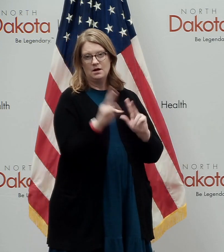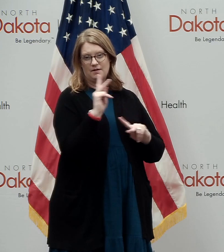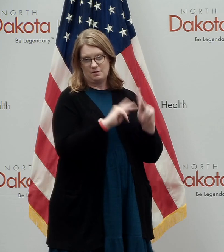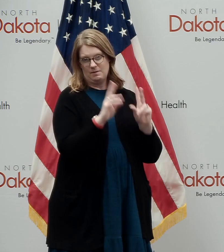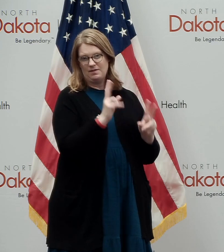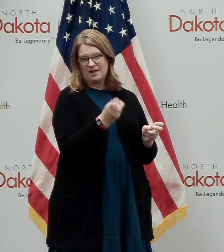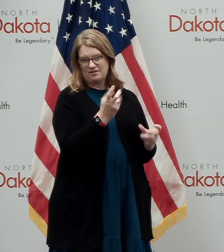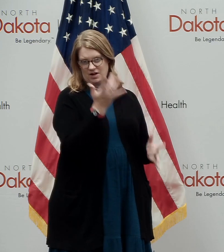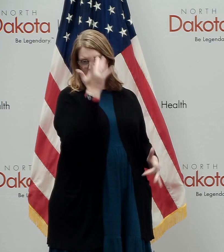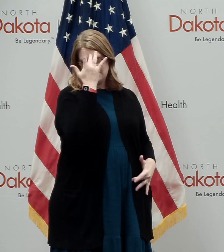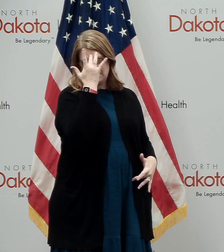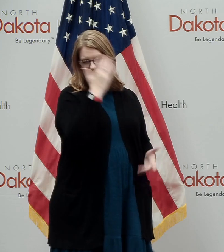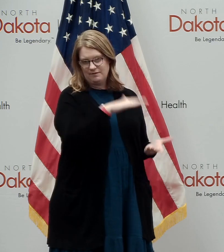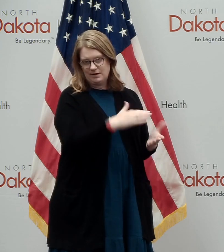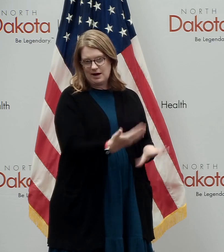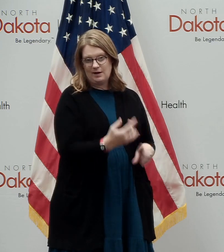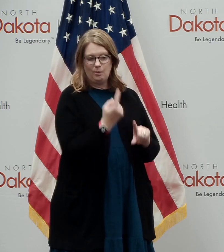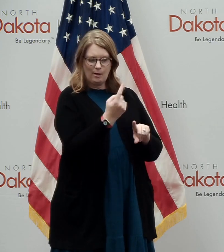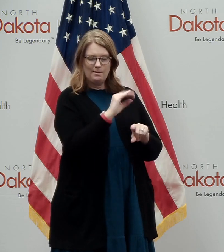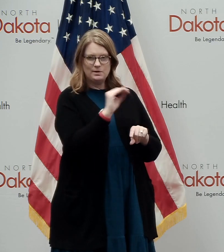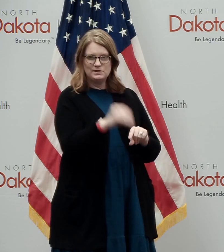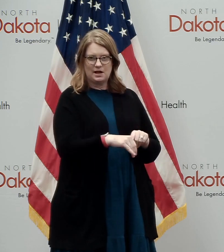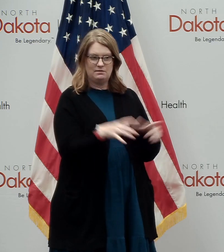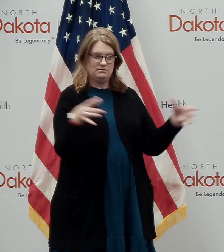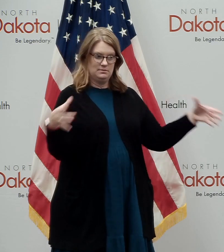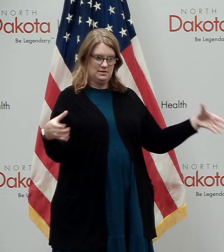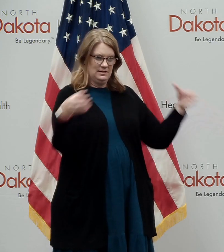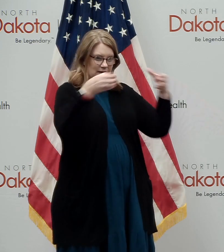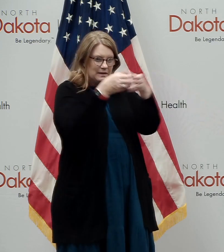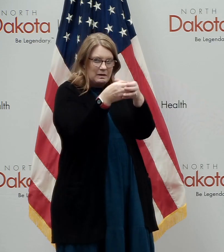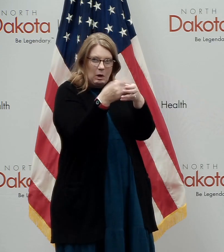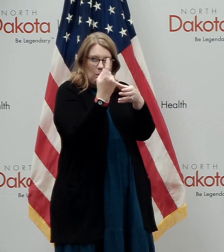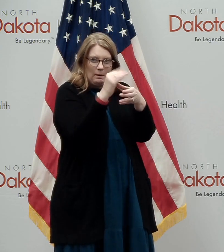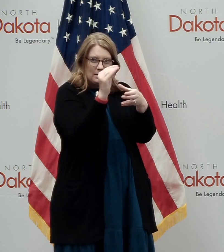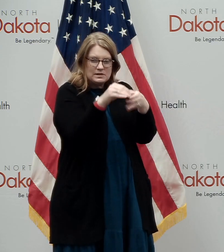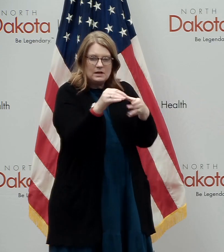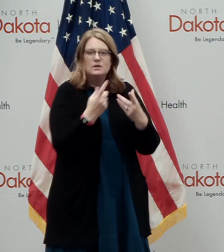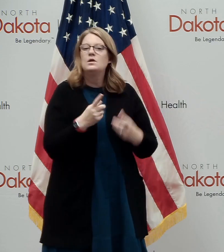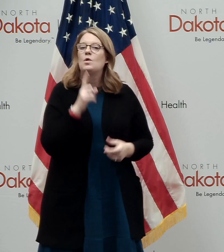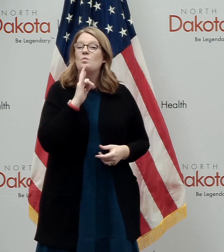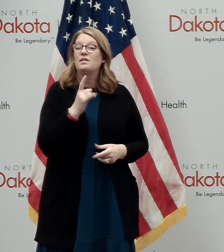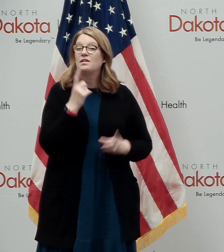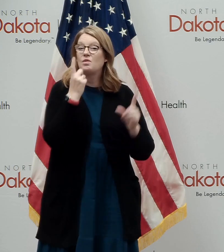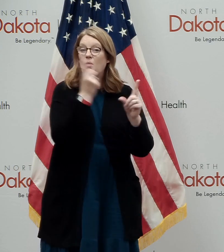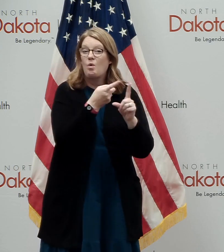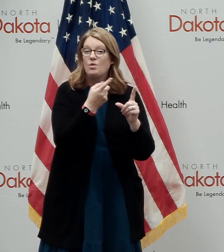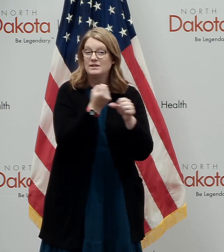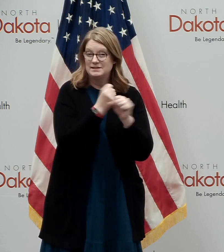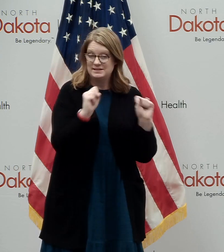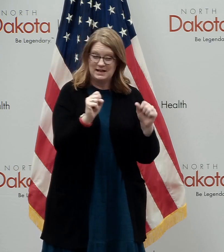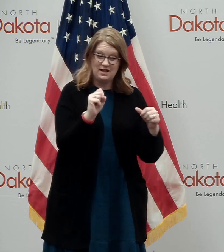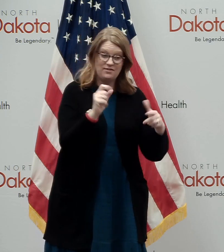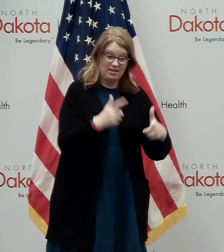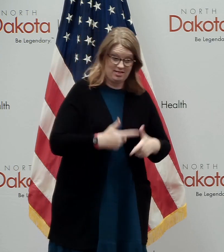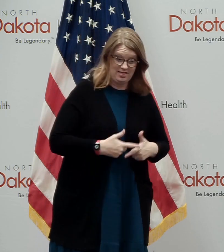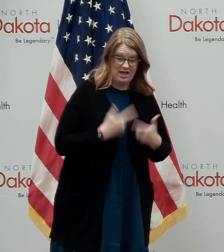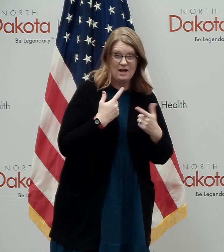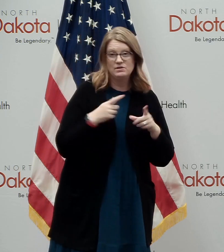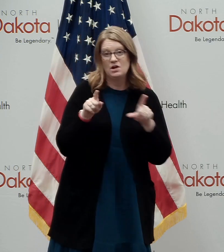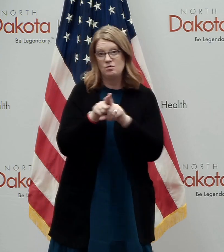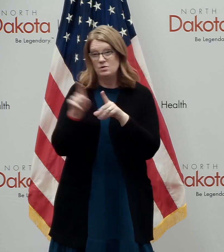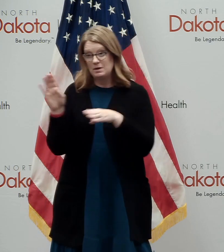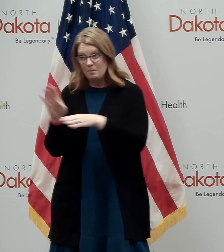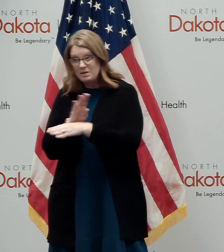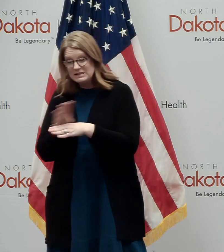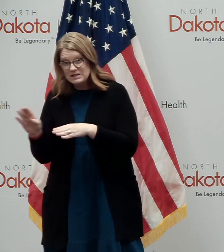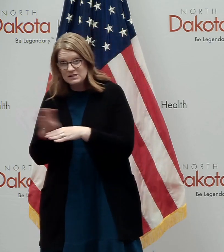have died. We've done all of this, saving lives and livelihoods with a light touch of